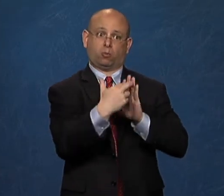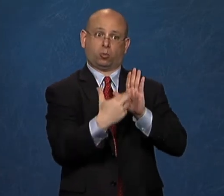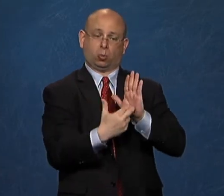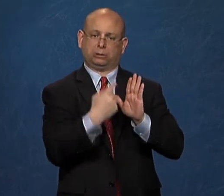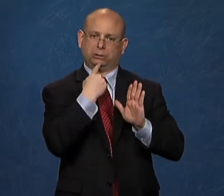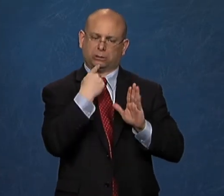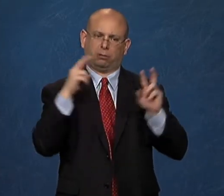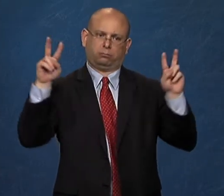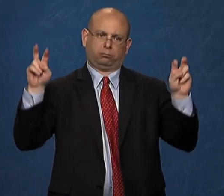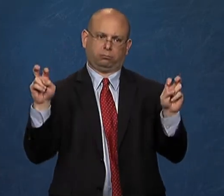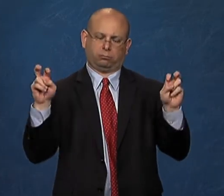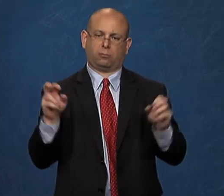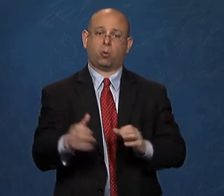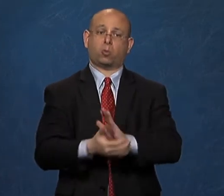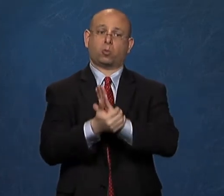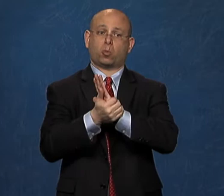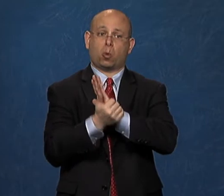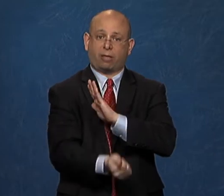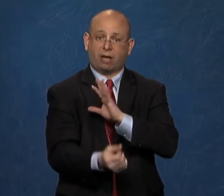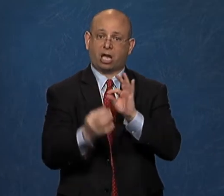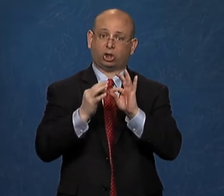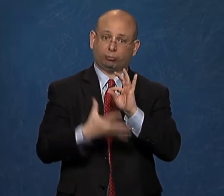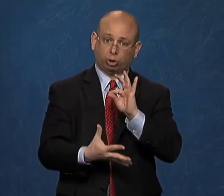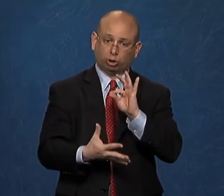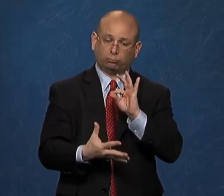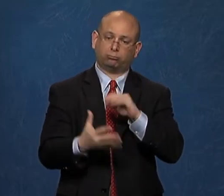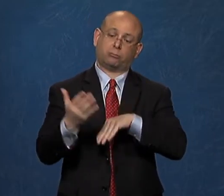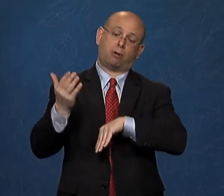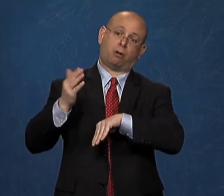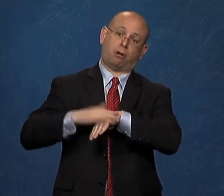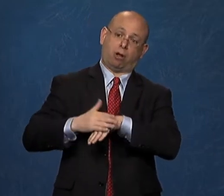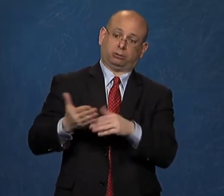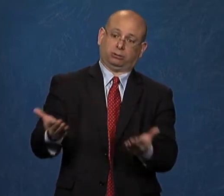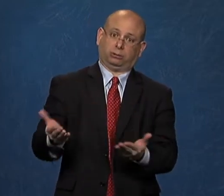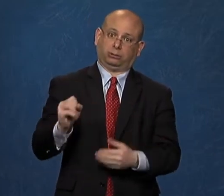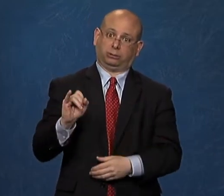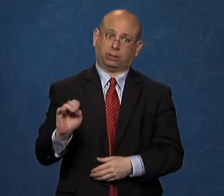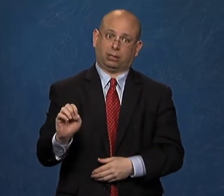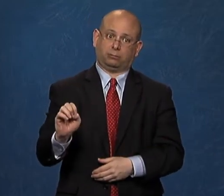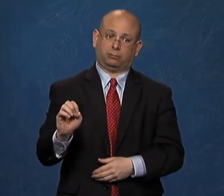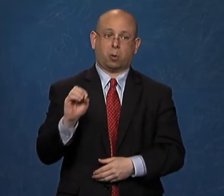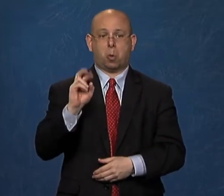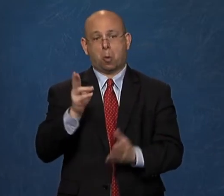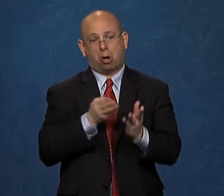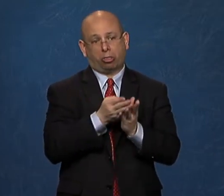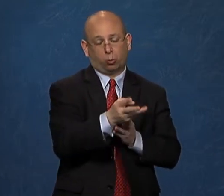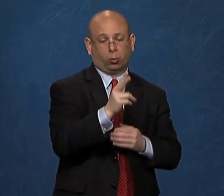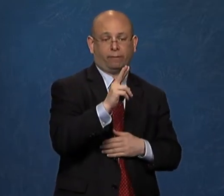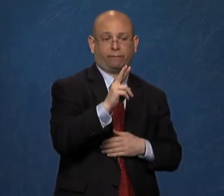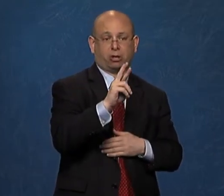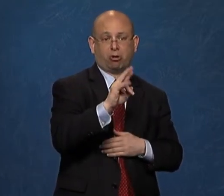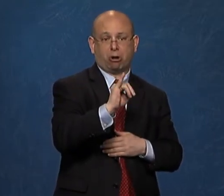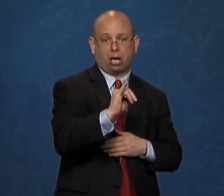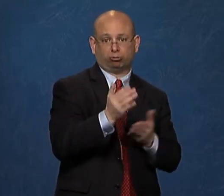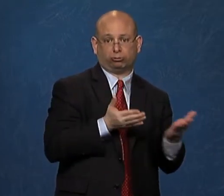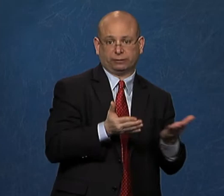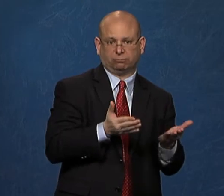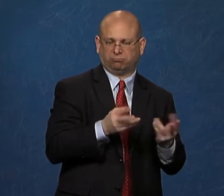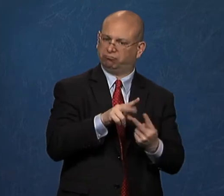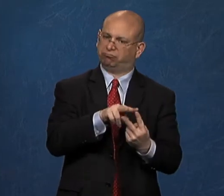now required to follow the regulations. The regulations stipulate a qualified interpreter be provided on-site or through